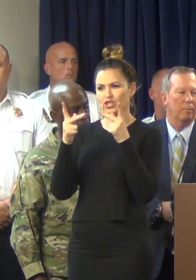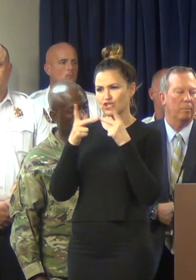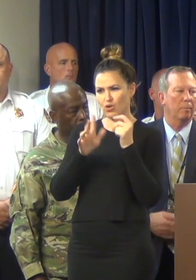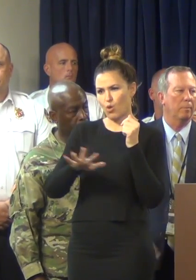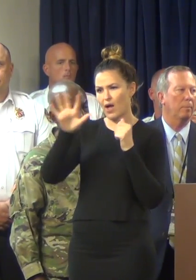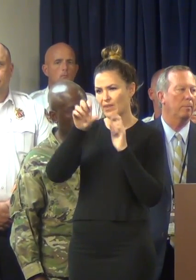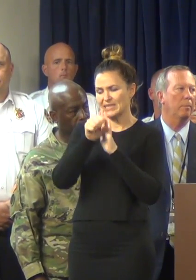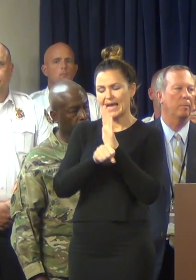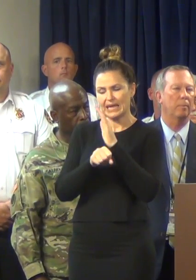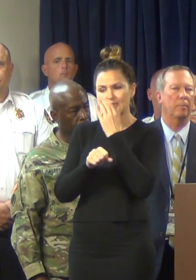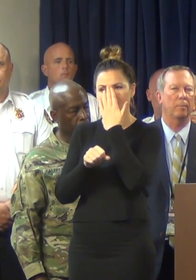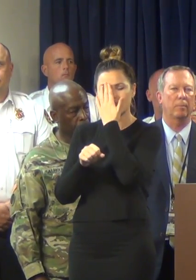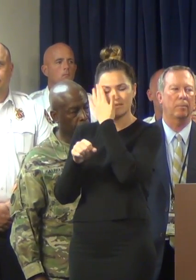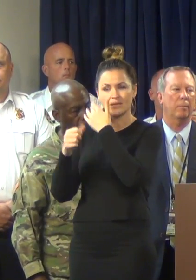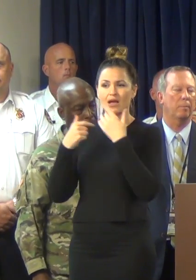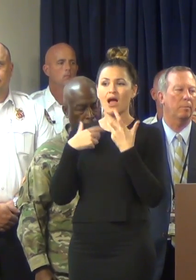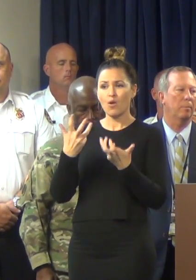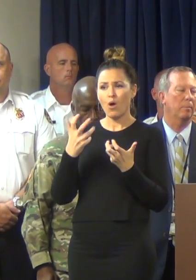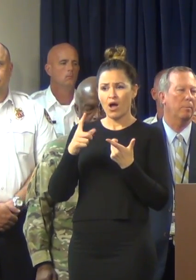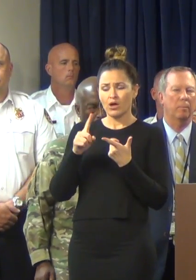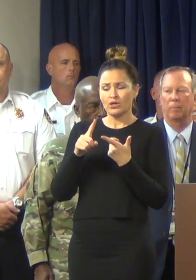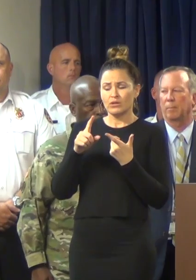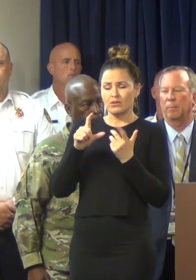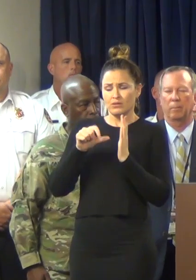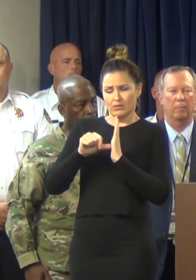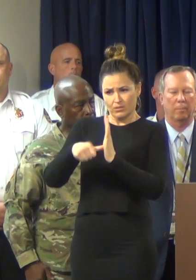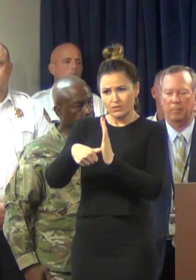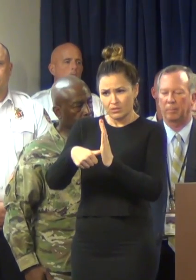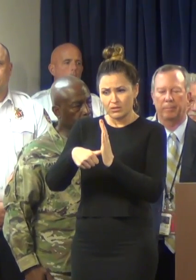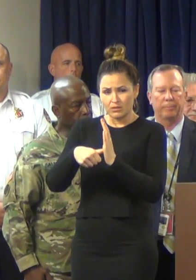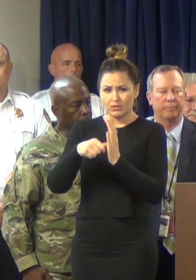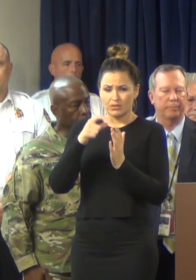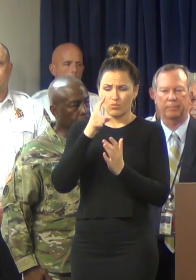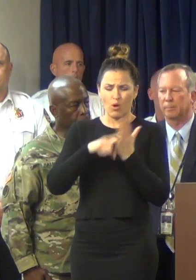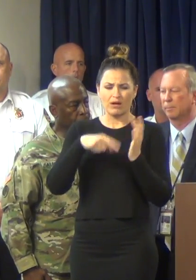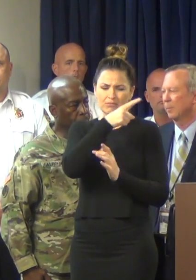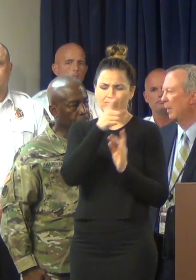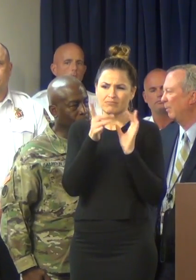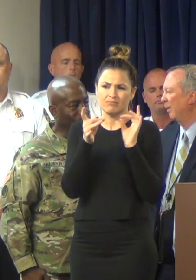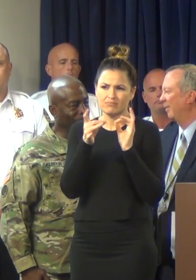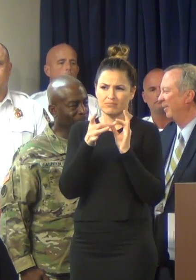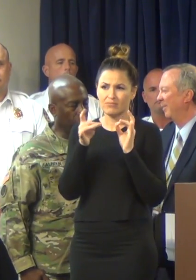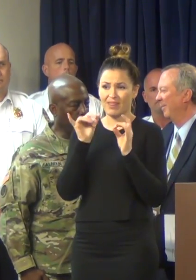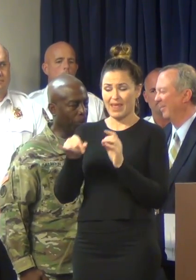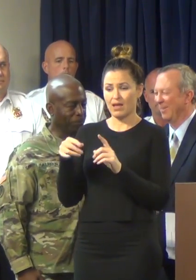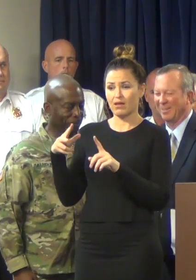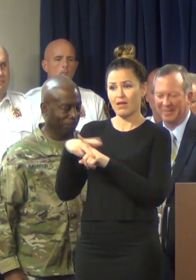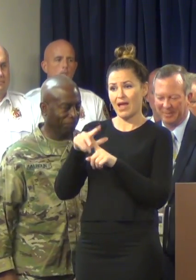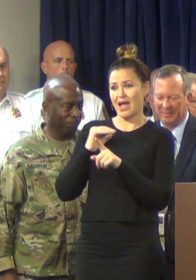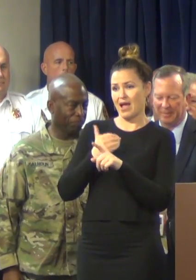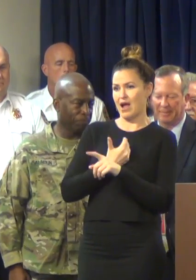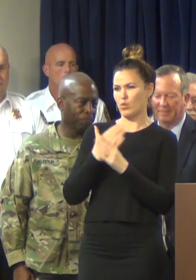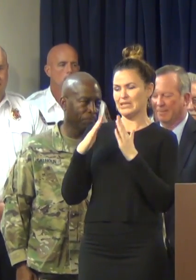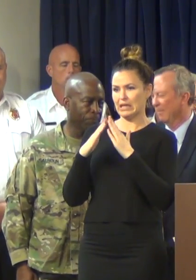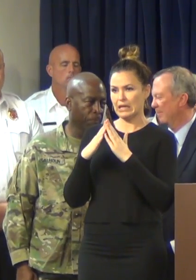DJ? You want to get it down? Yeah, and I want to put an exclamation point on something the governor said, specifically as it relates to our city and our